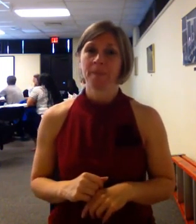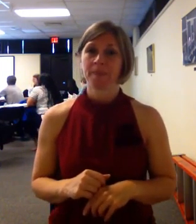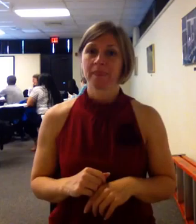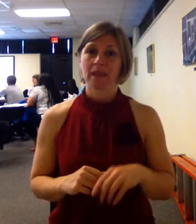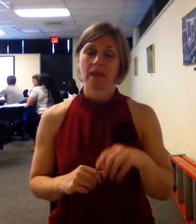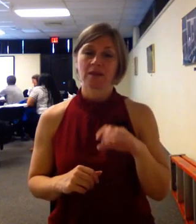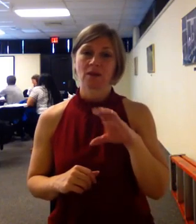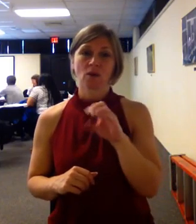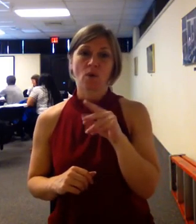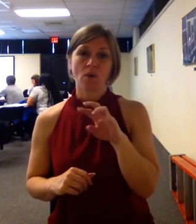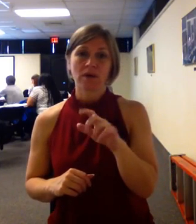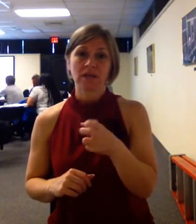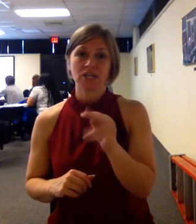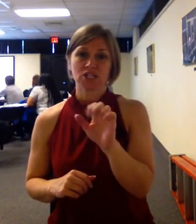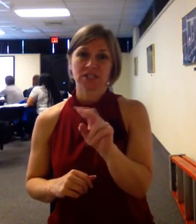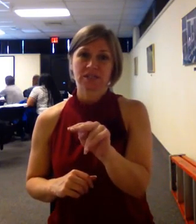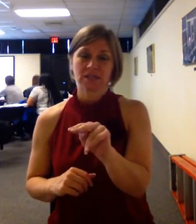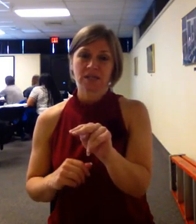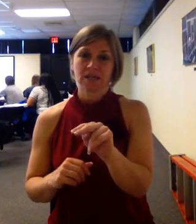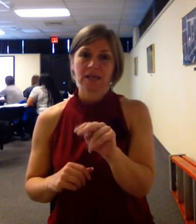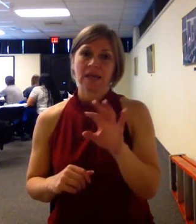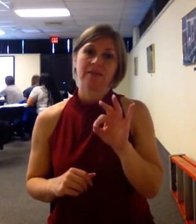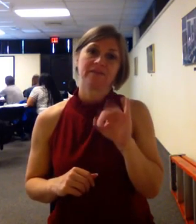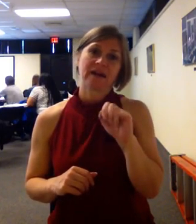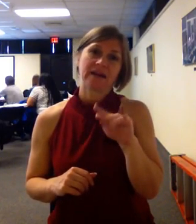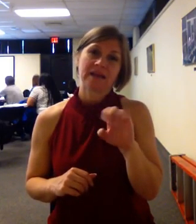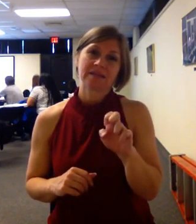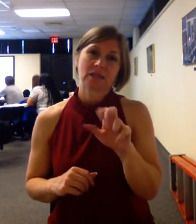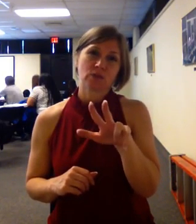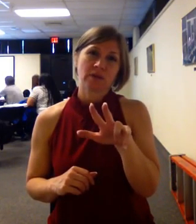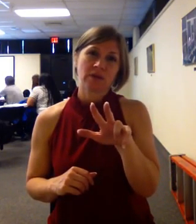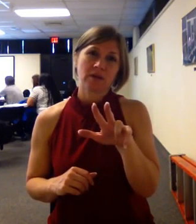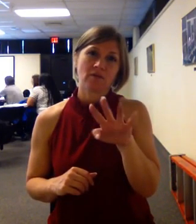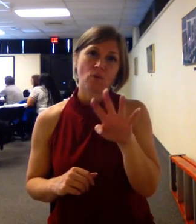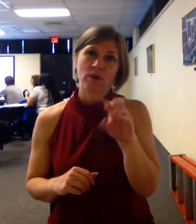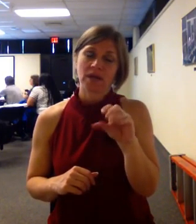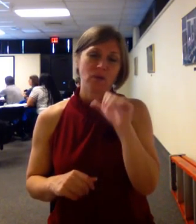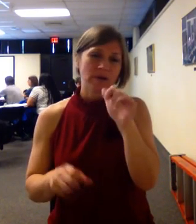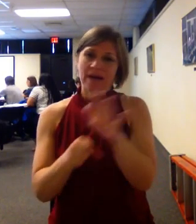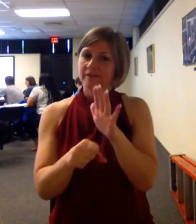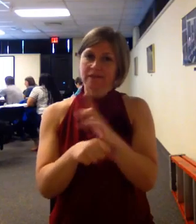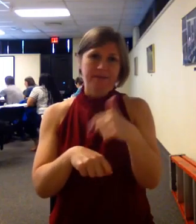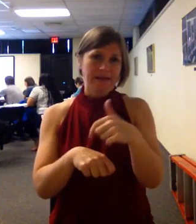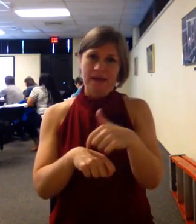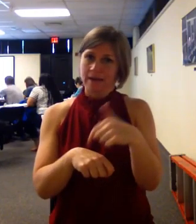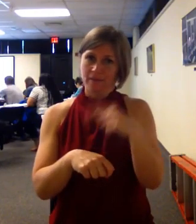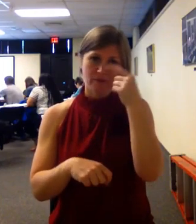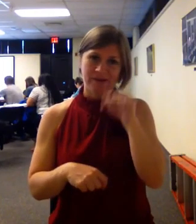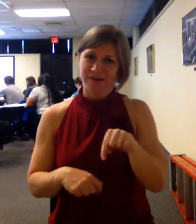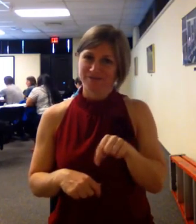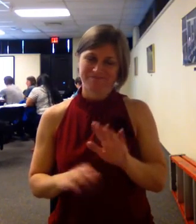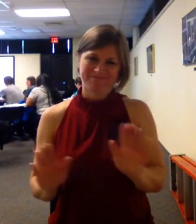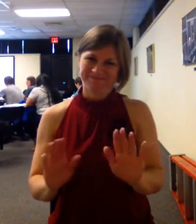and correlation and stuff in finance 340 because we just don't have time to, do enough examples to sort through materials.